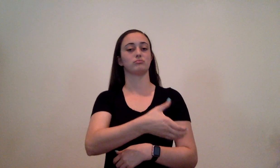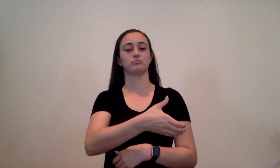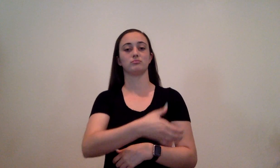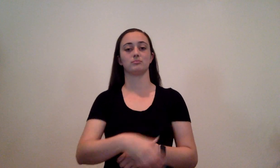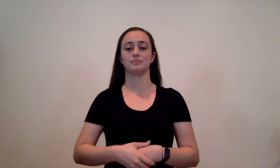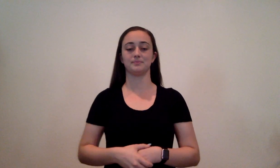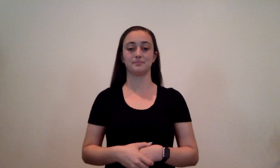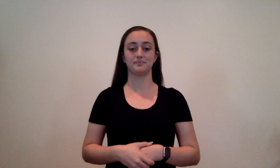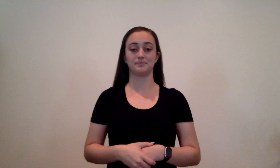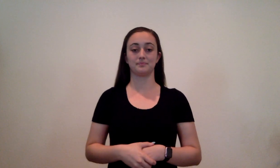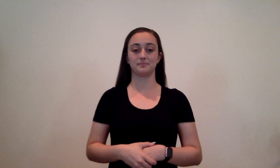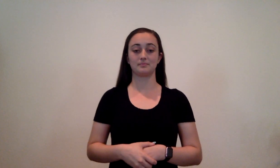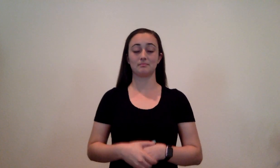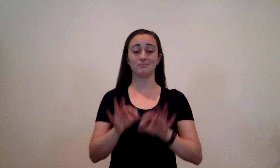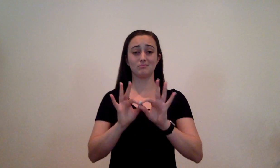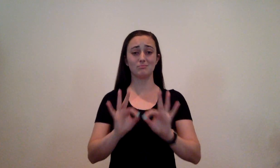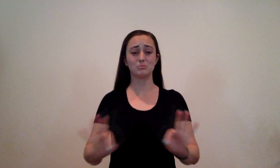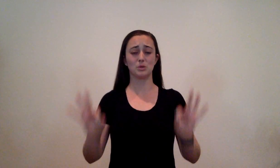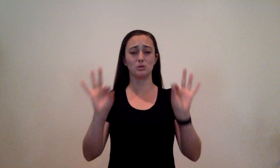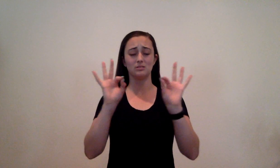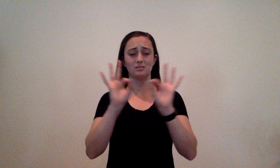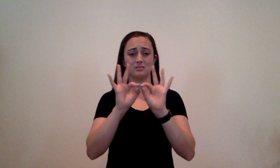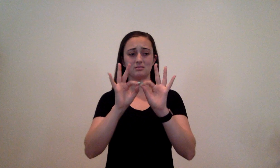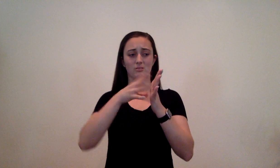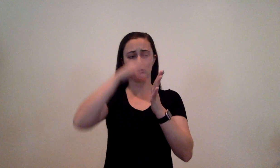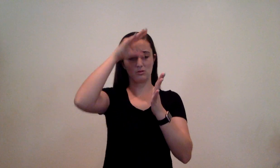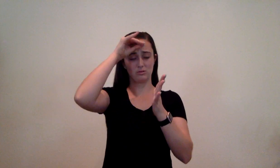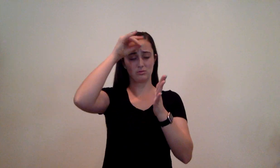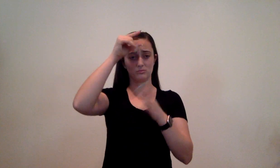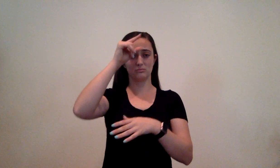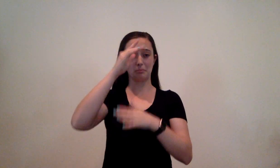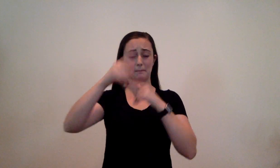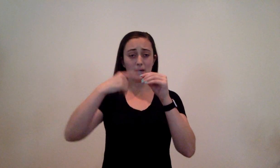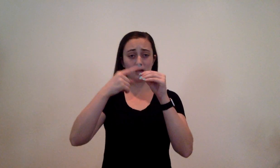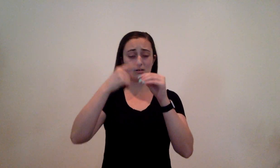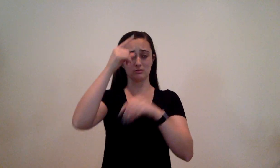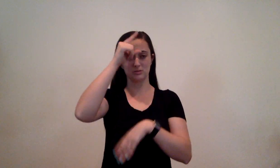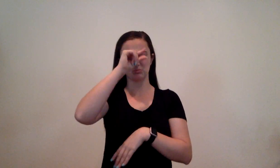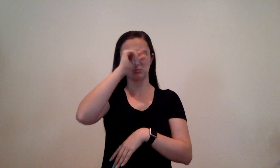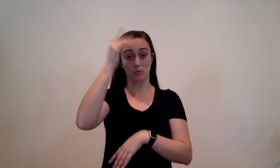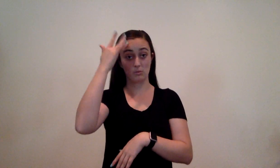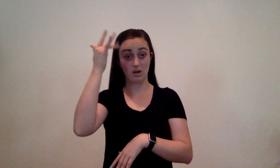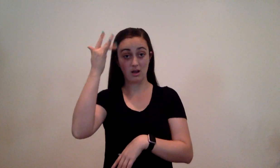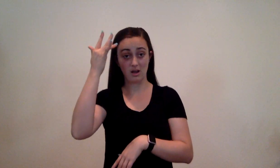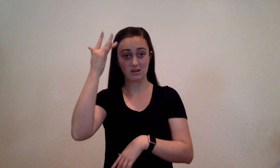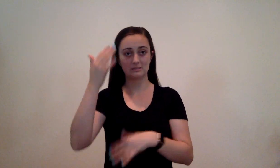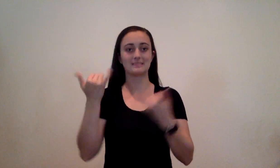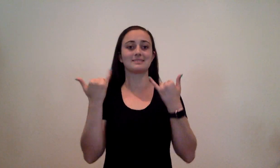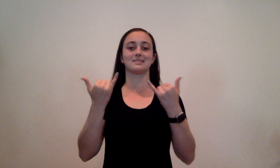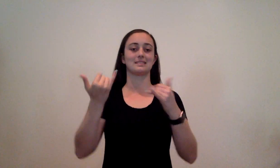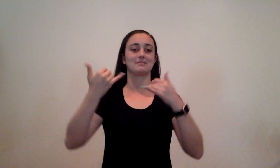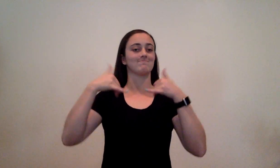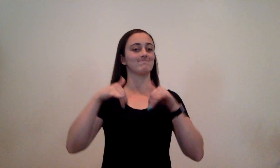It is so important to learn about ancient Greece because they impacted us so much. Even though they ruled the